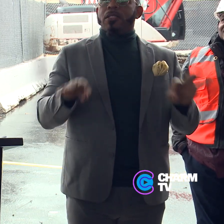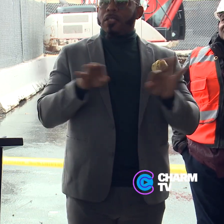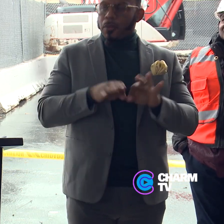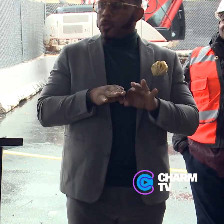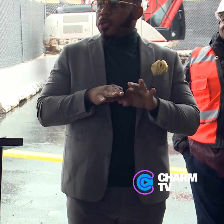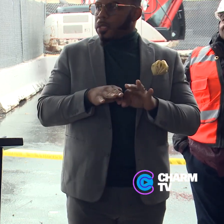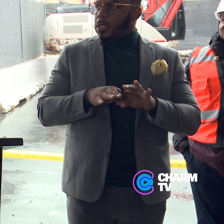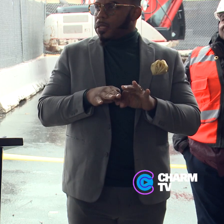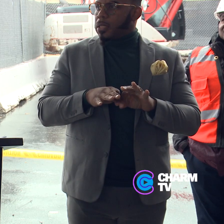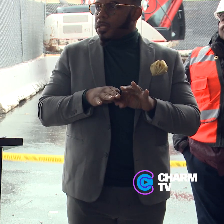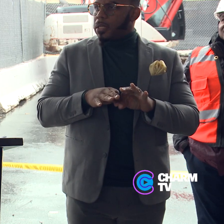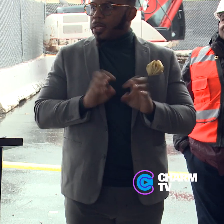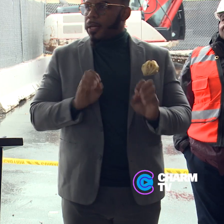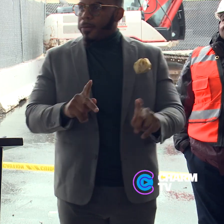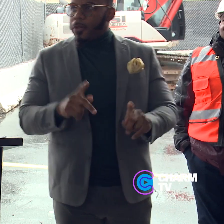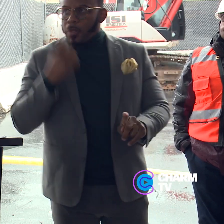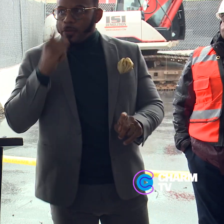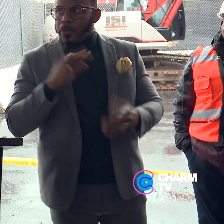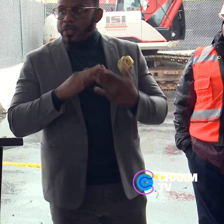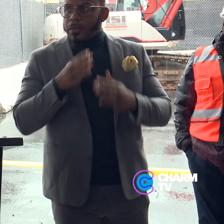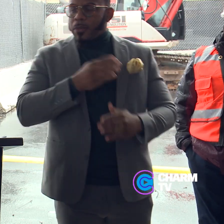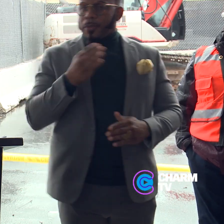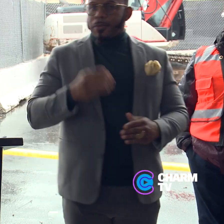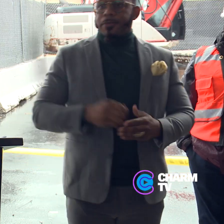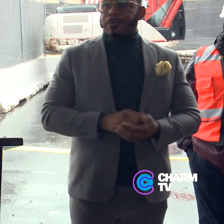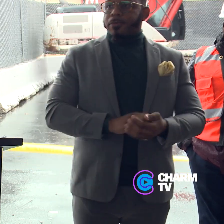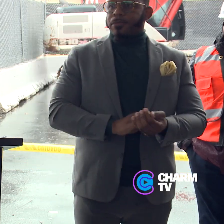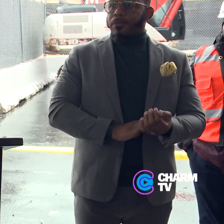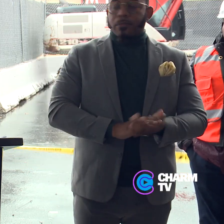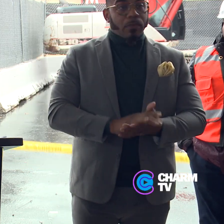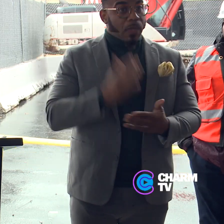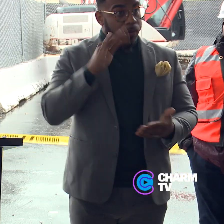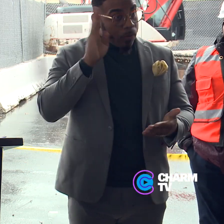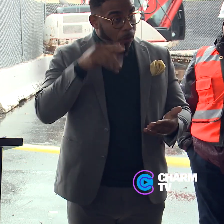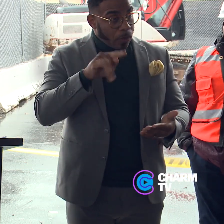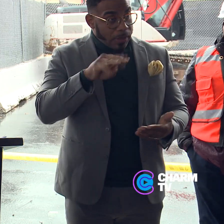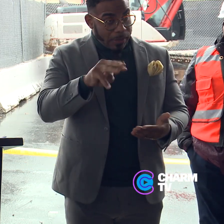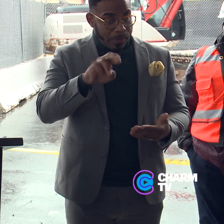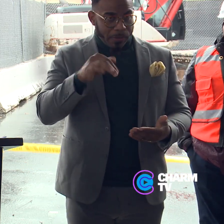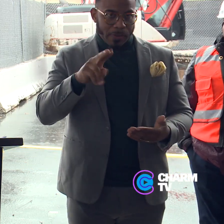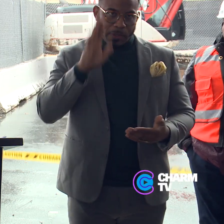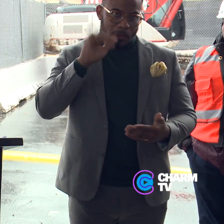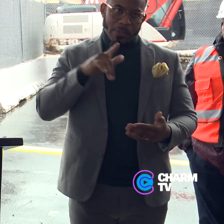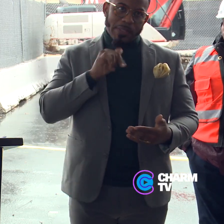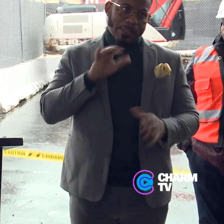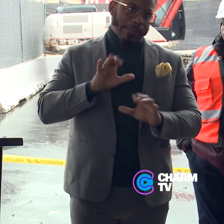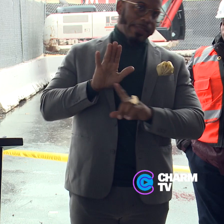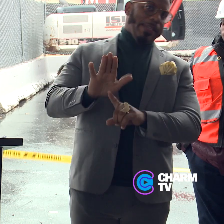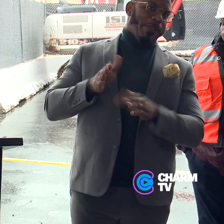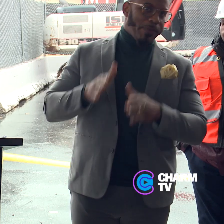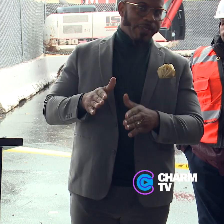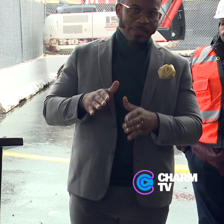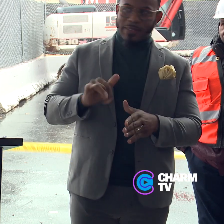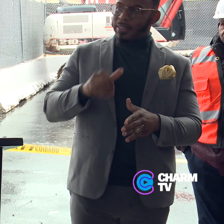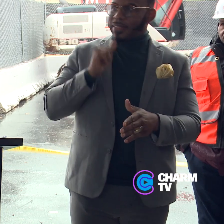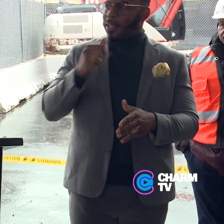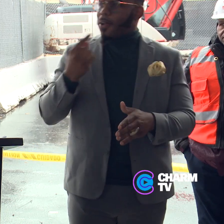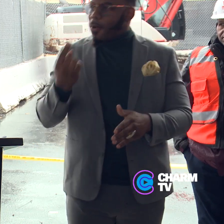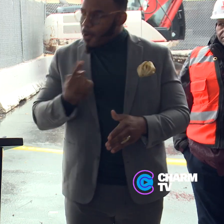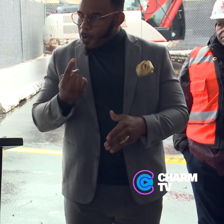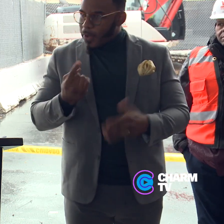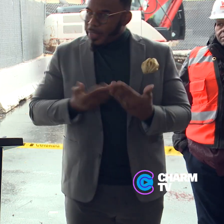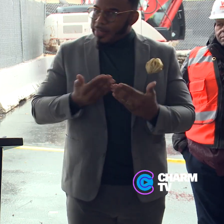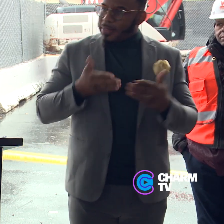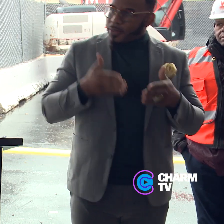important opportunity for the city of Baltimore. If you know Tim Regan, you know he does it his way. And that's not always